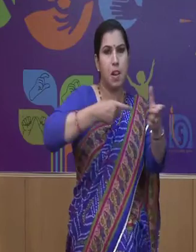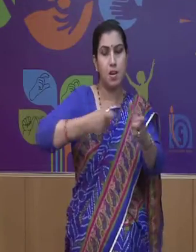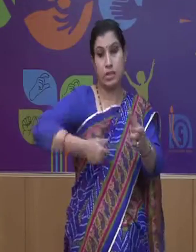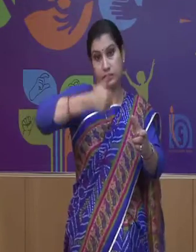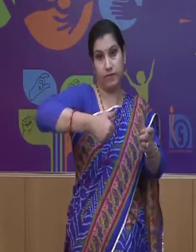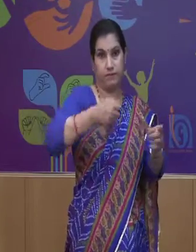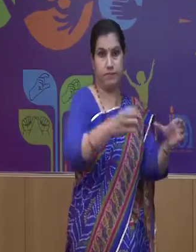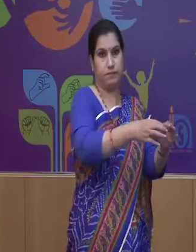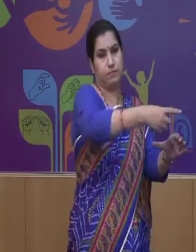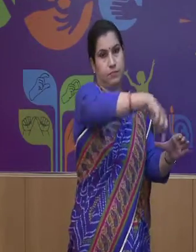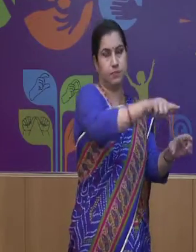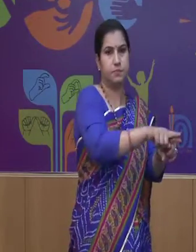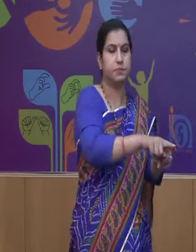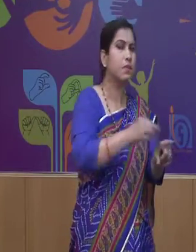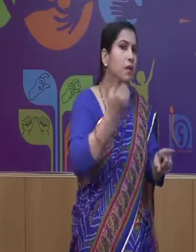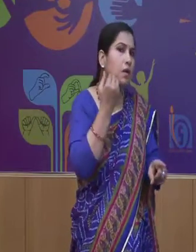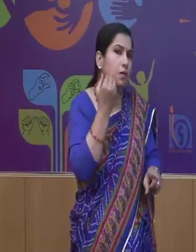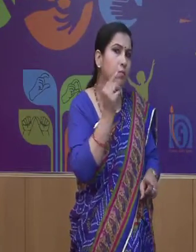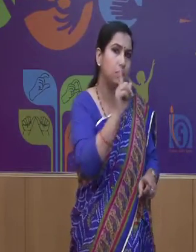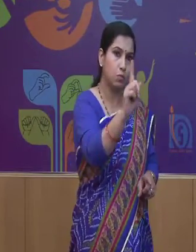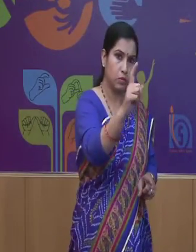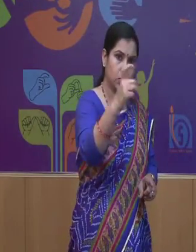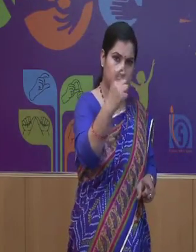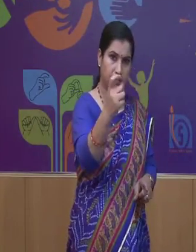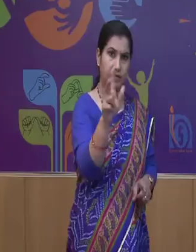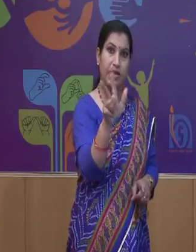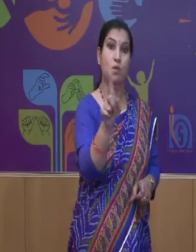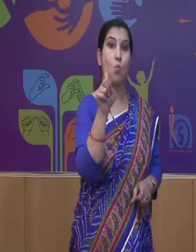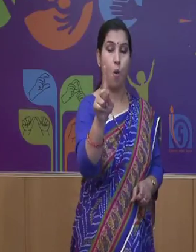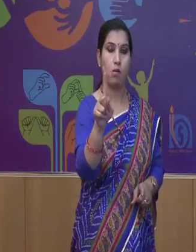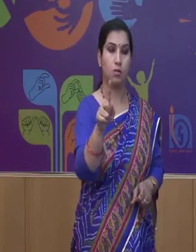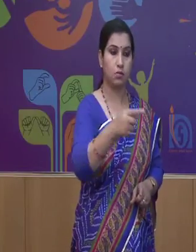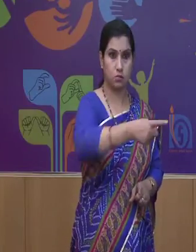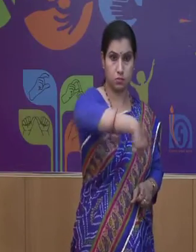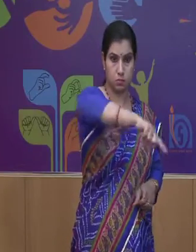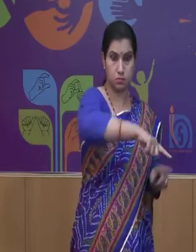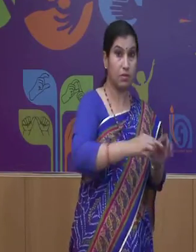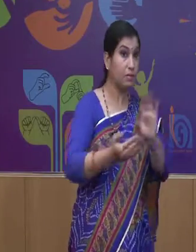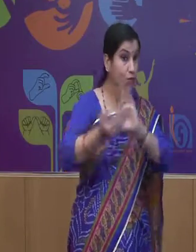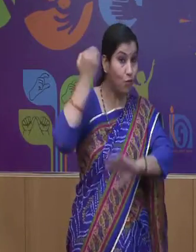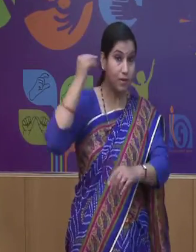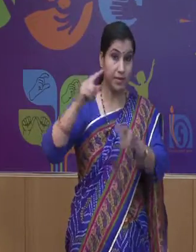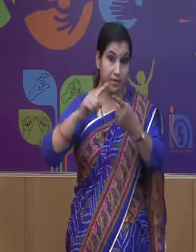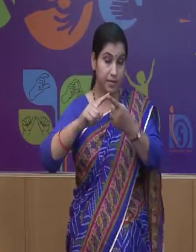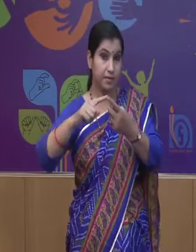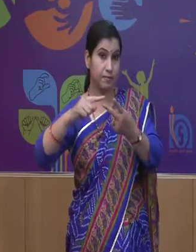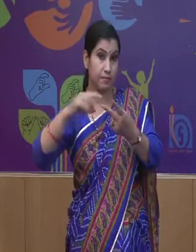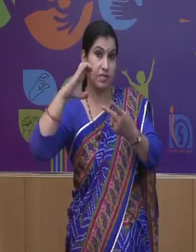In the year 1781, the East India Company signed an agreement